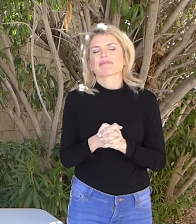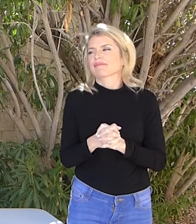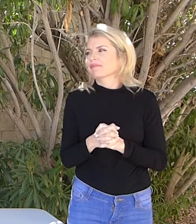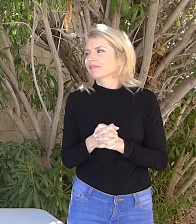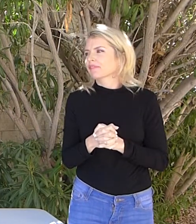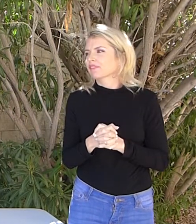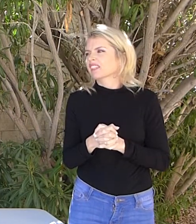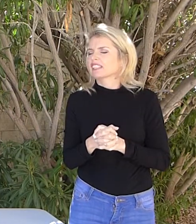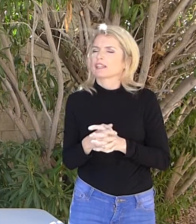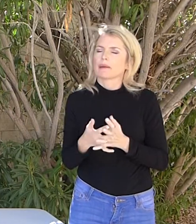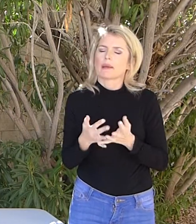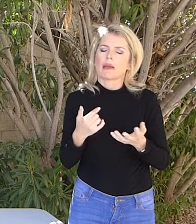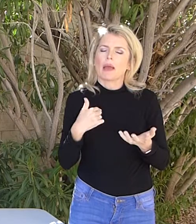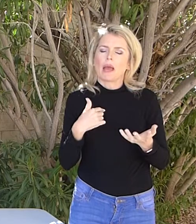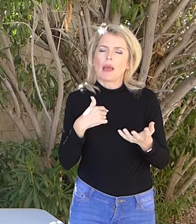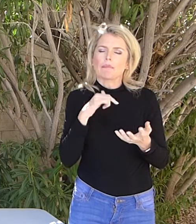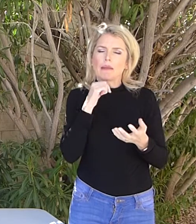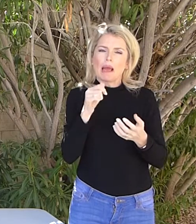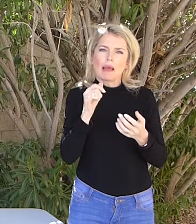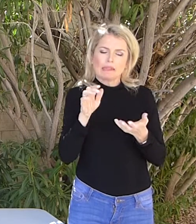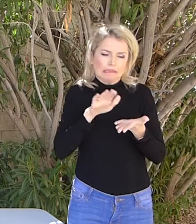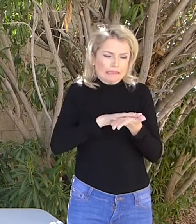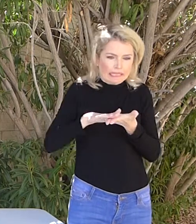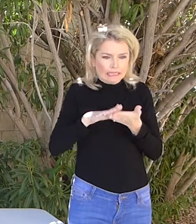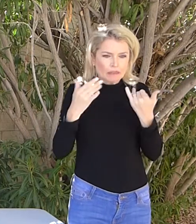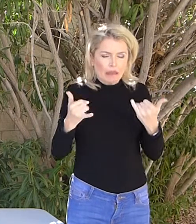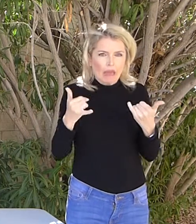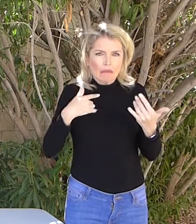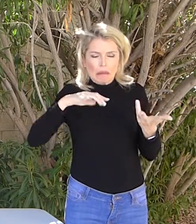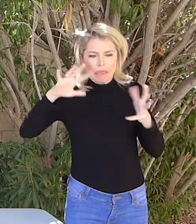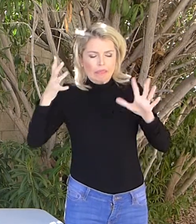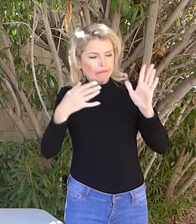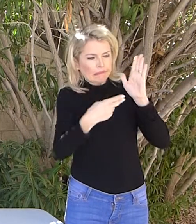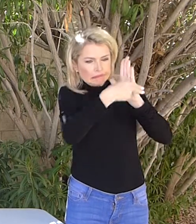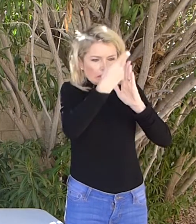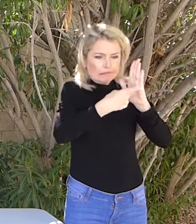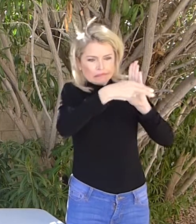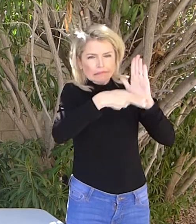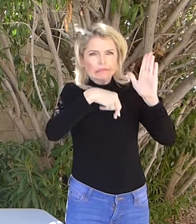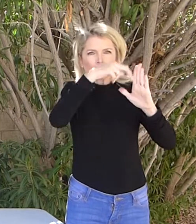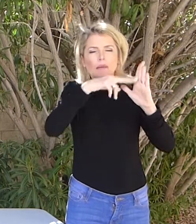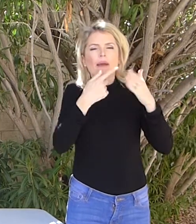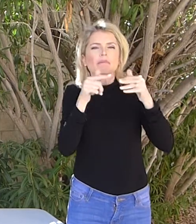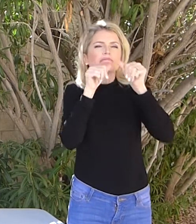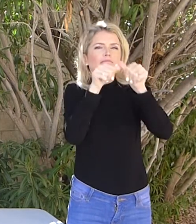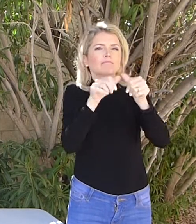And I'm being kind of messy, so I'm going to keep blending.